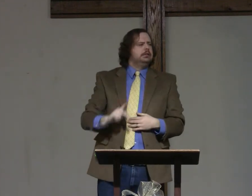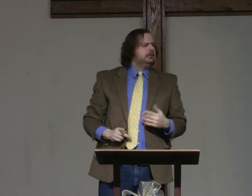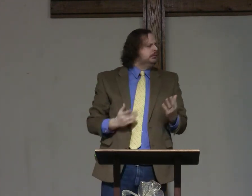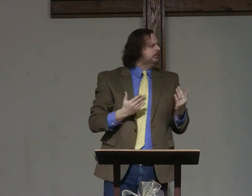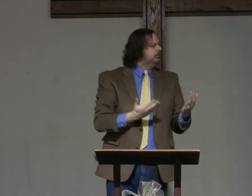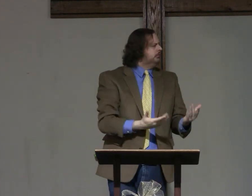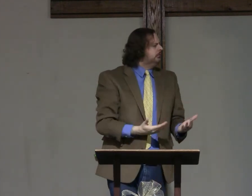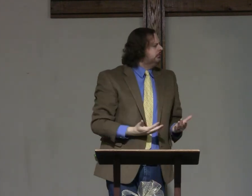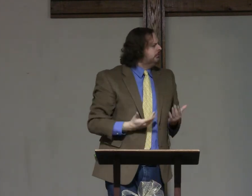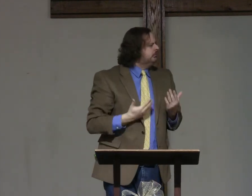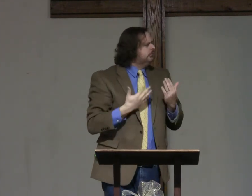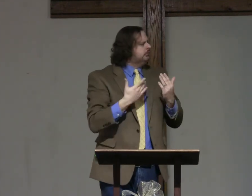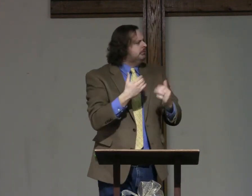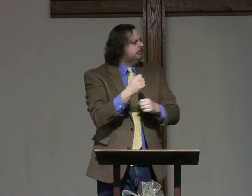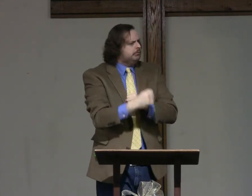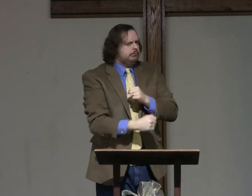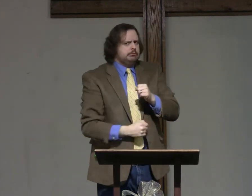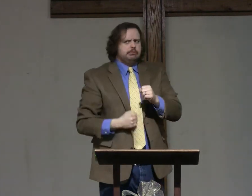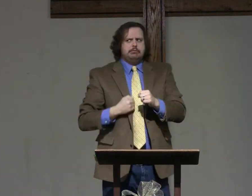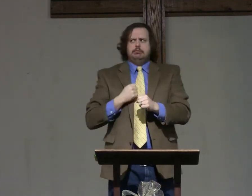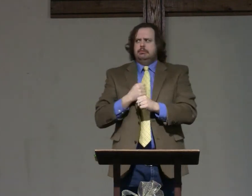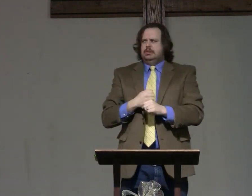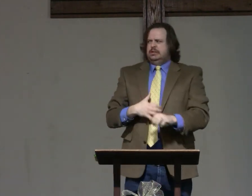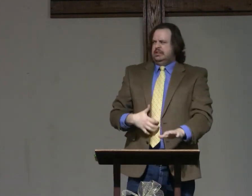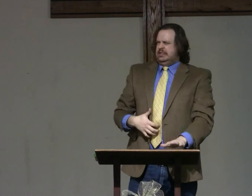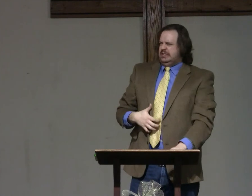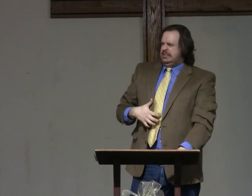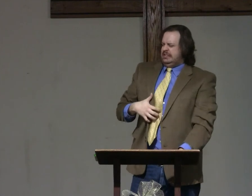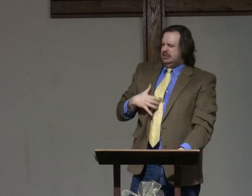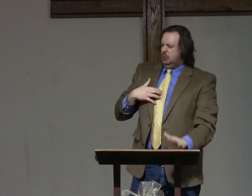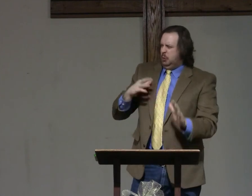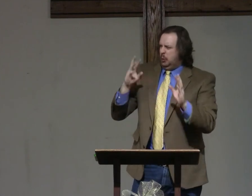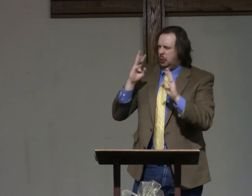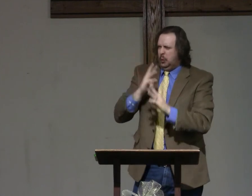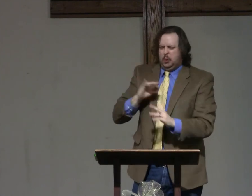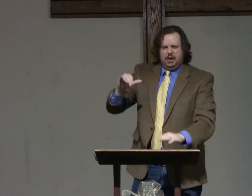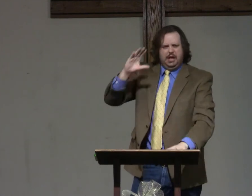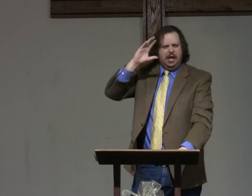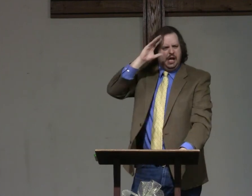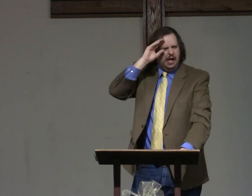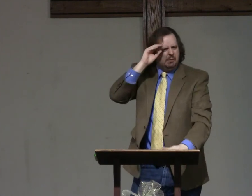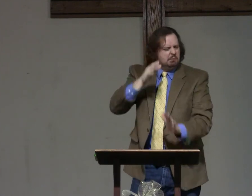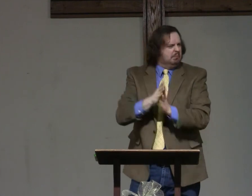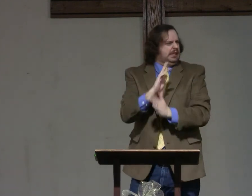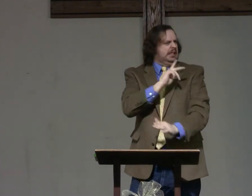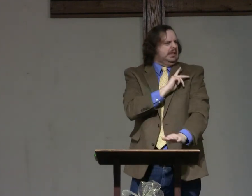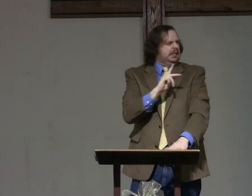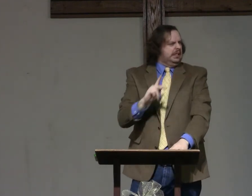And Herod waited for the Magi. He waited for a